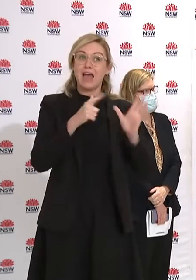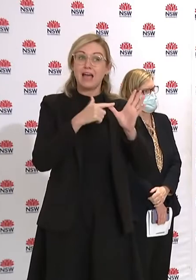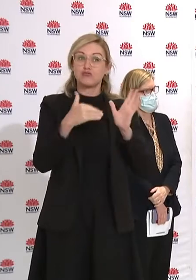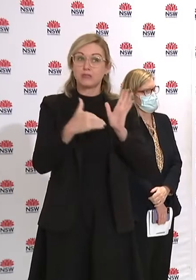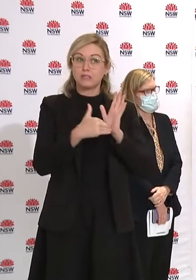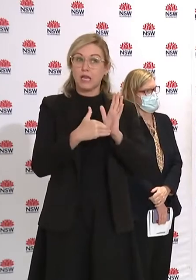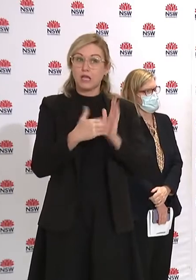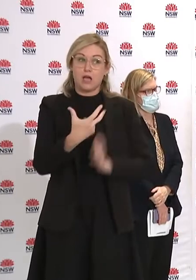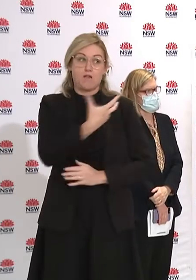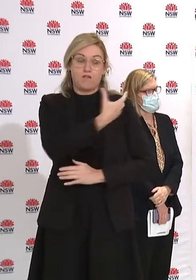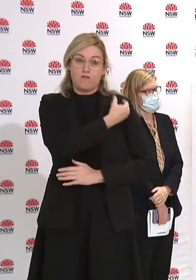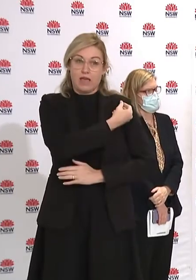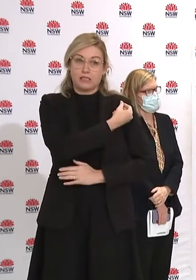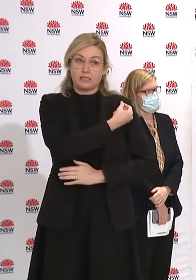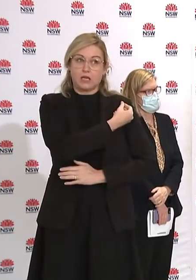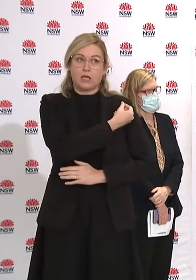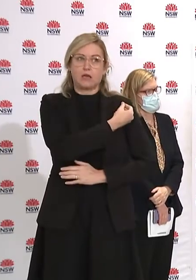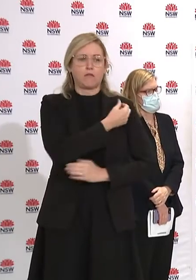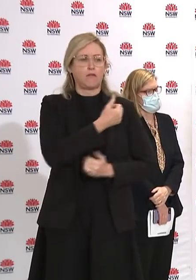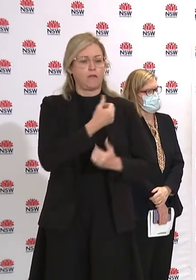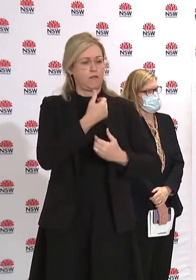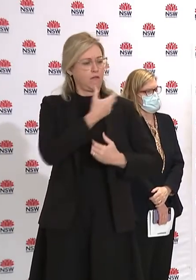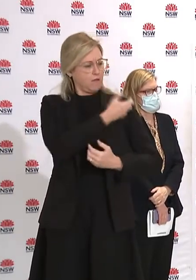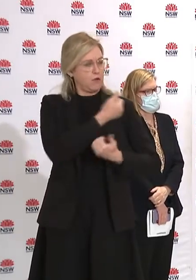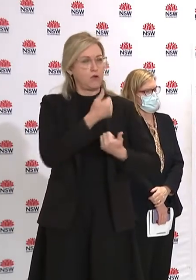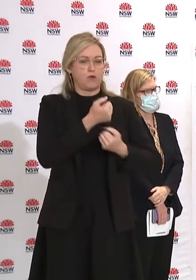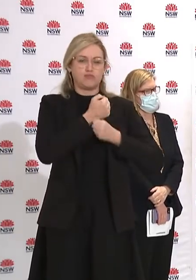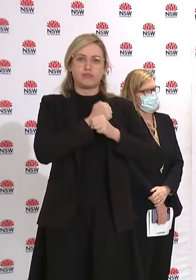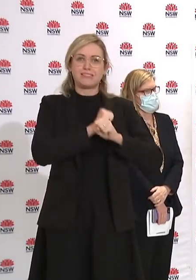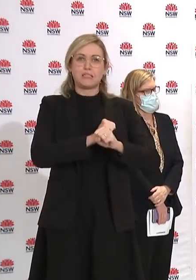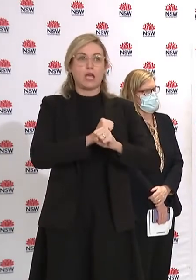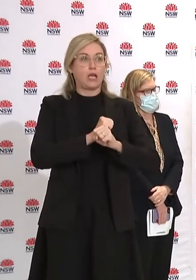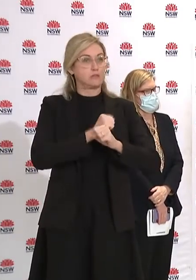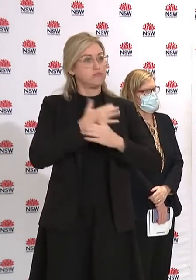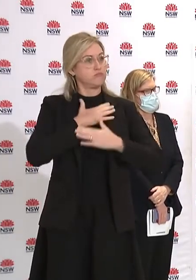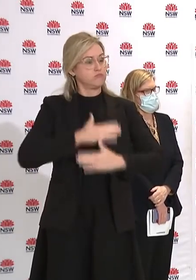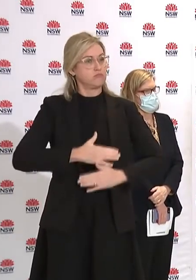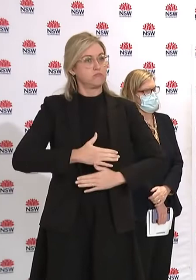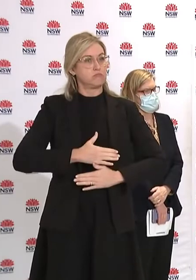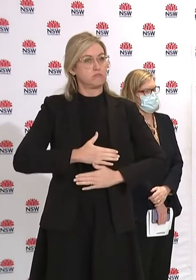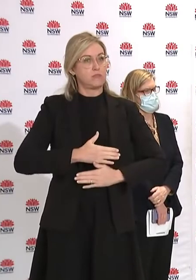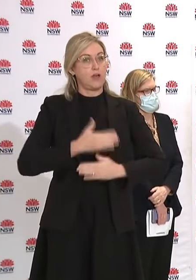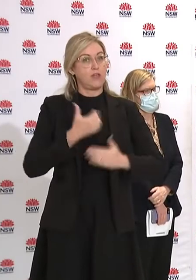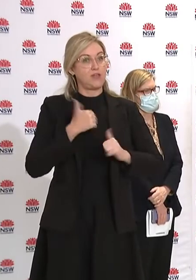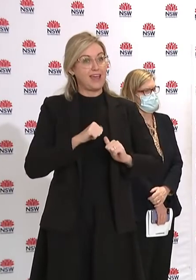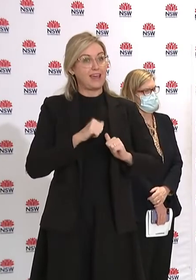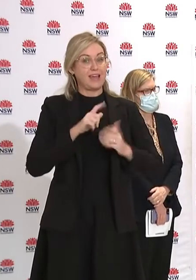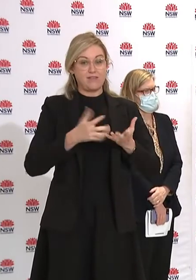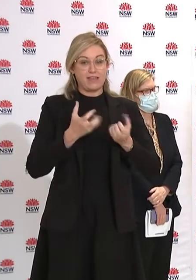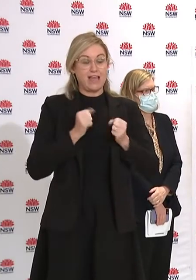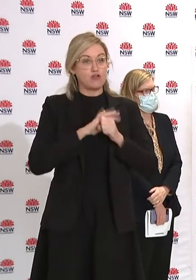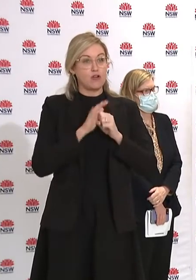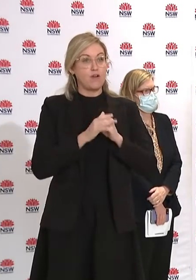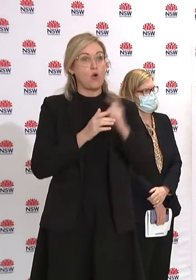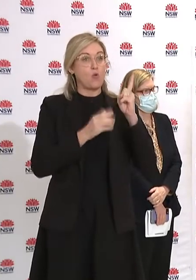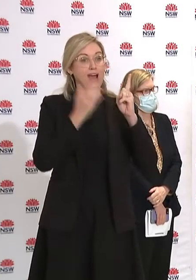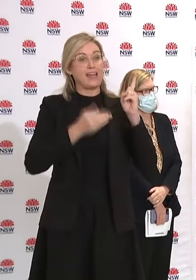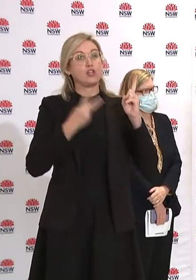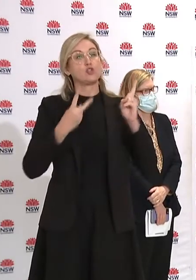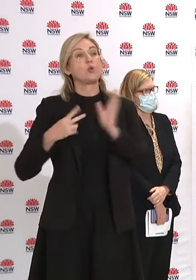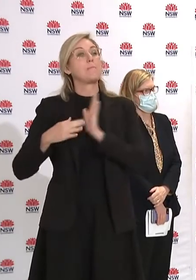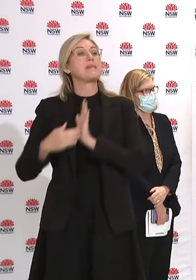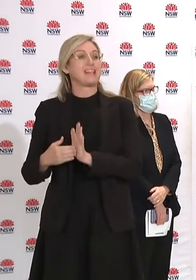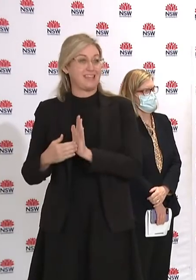vaccine, it protects you to the extent that your chances of actually dying are 1 in 2 million. There is